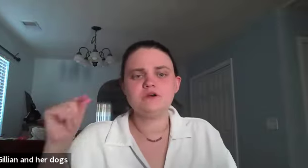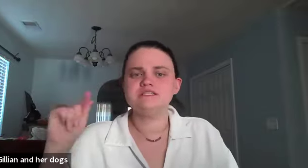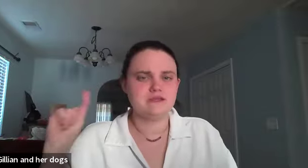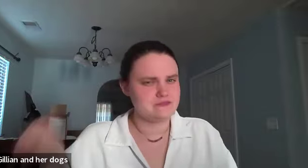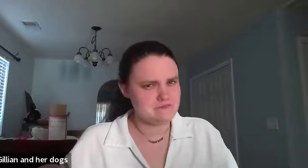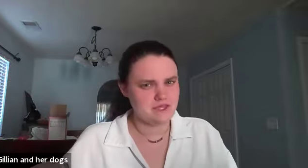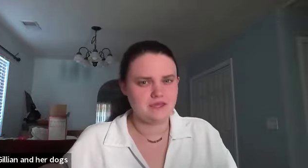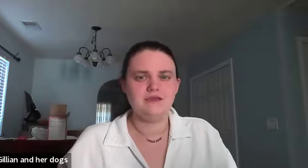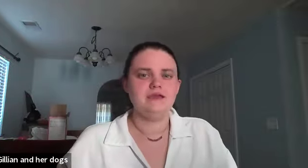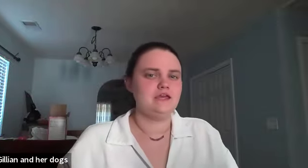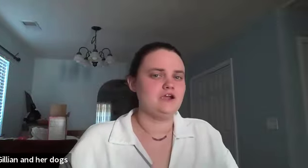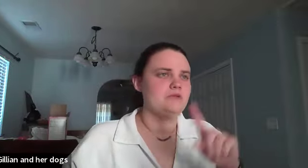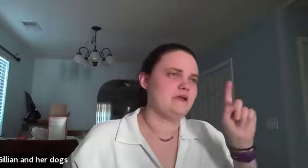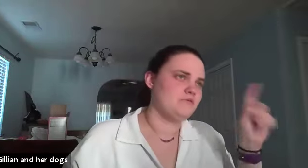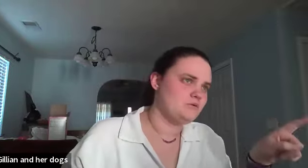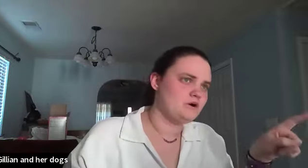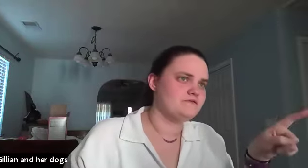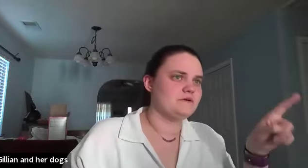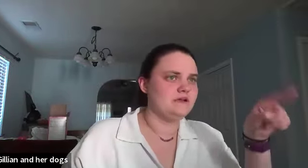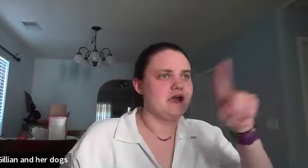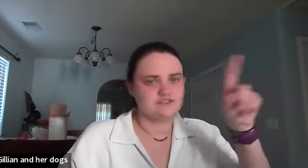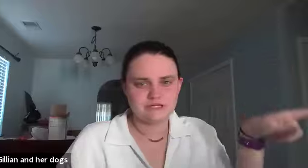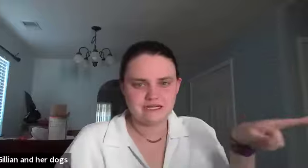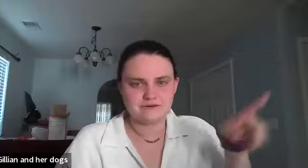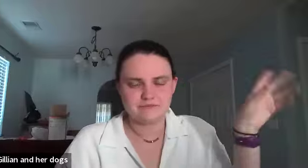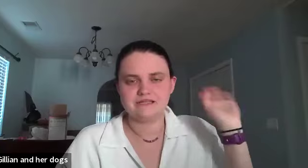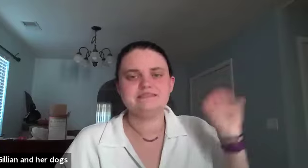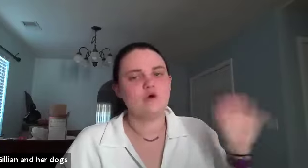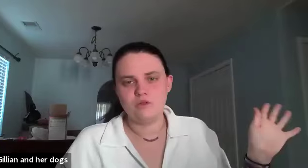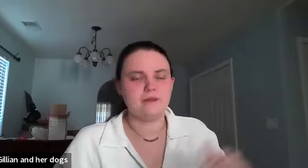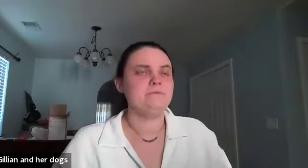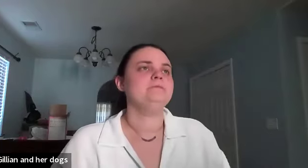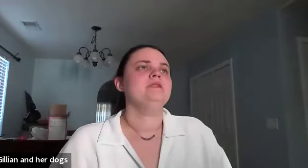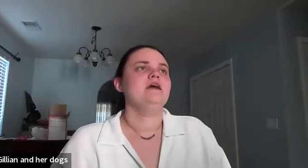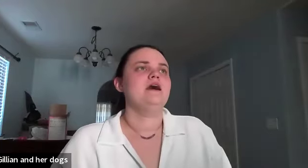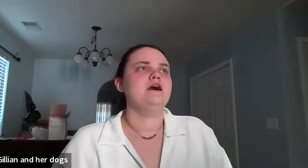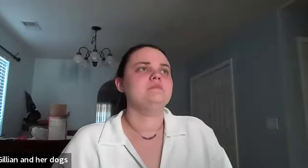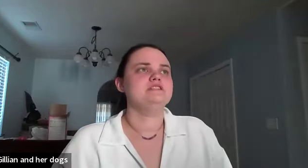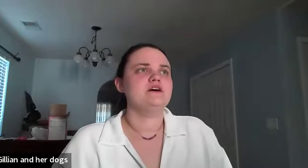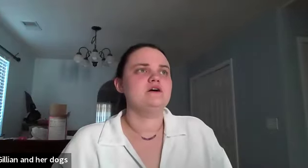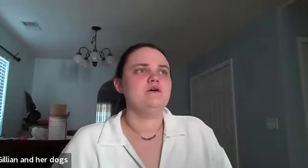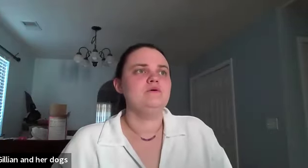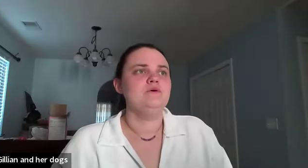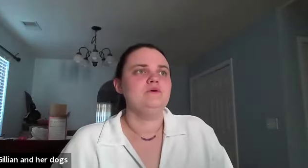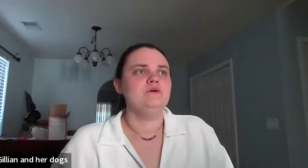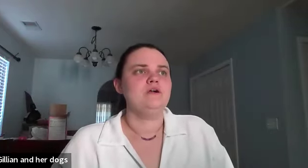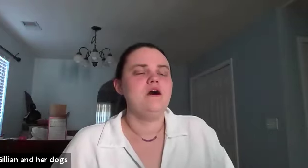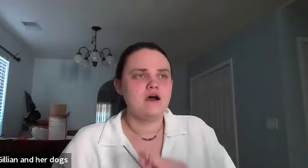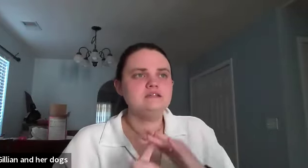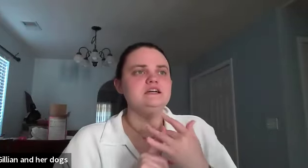words to mean the same thing here, but then we have one word for here that has 20 different meanings, the whole thing. And so